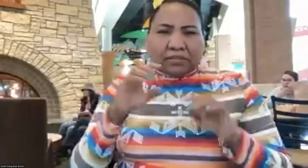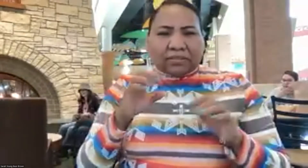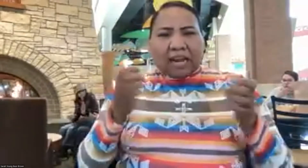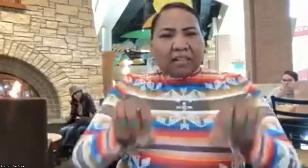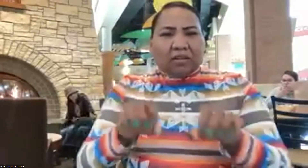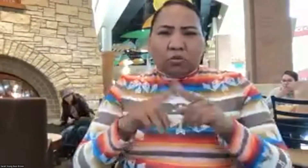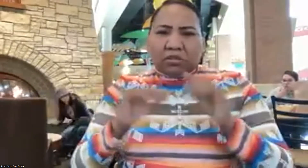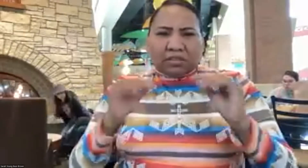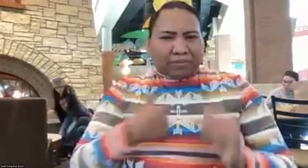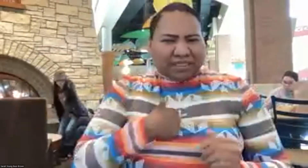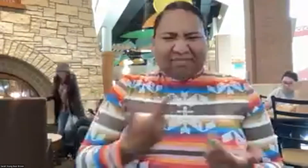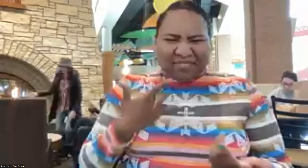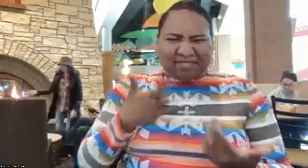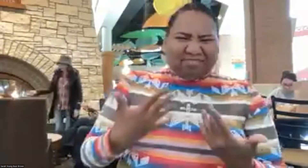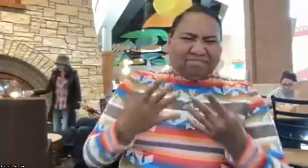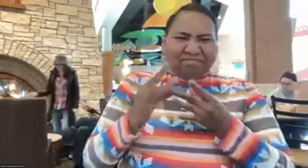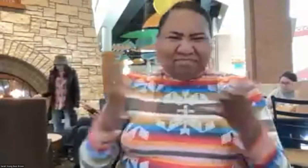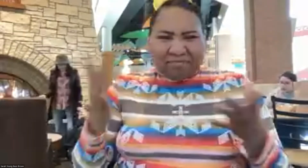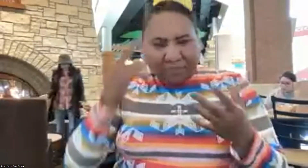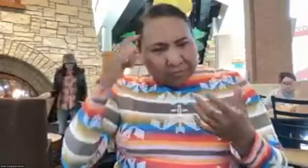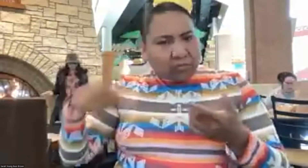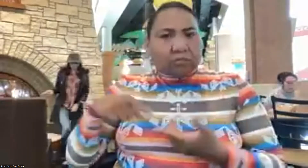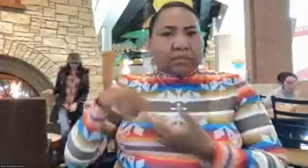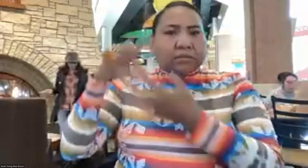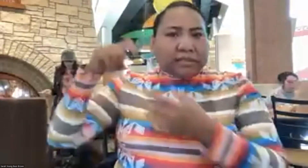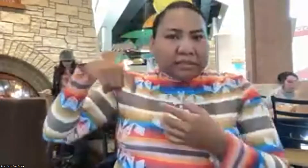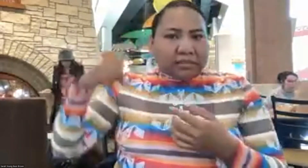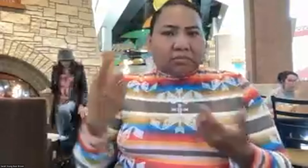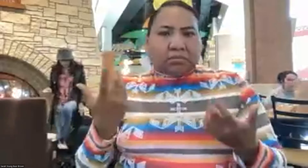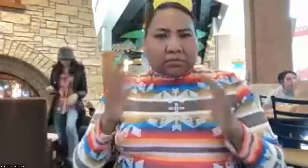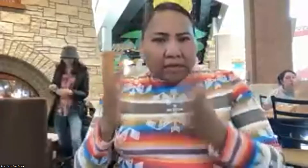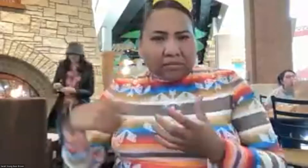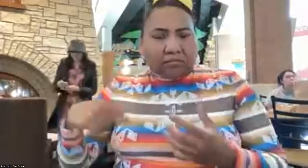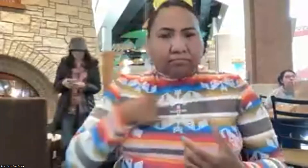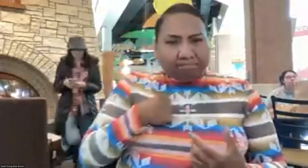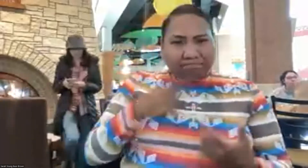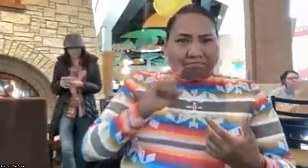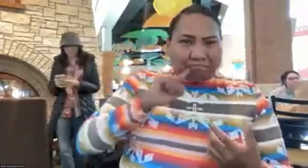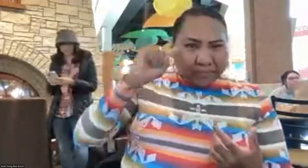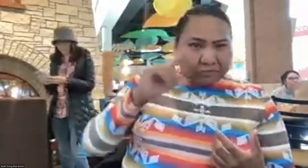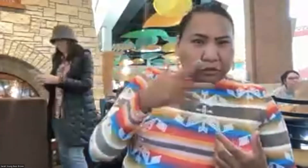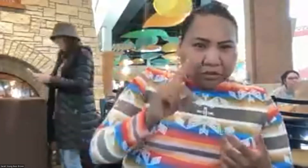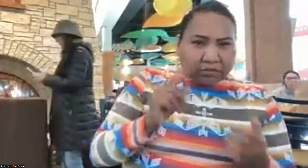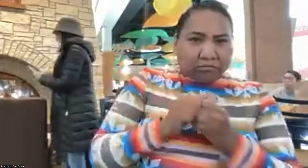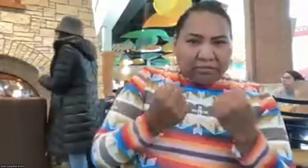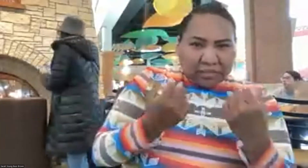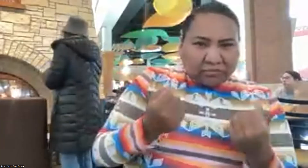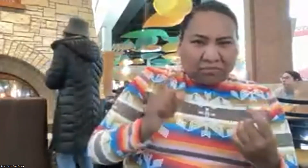But the education there was severely lacking. There wasn't a lot of effort on their part to meet my needs as a deaf